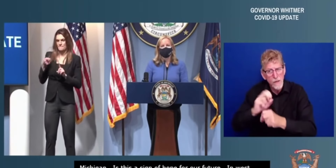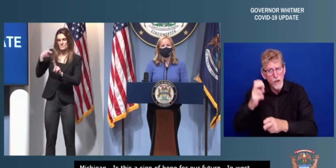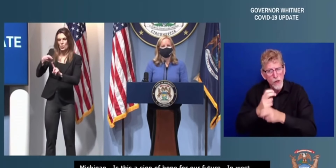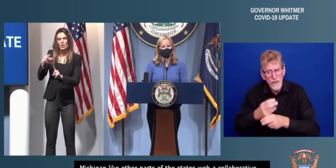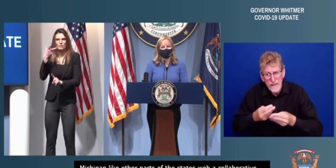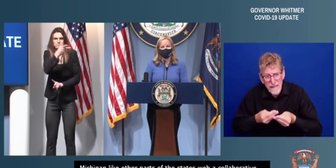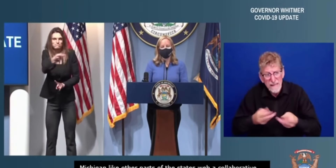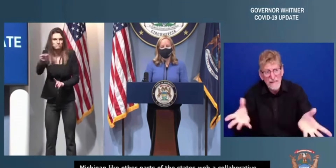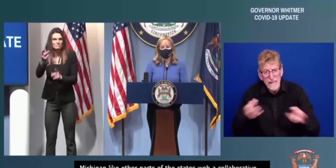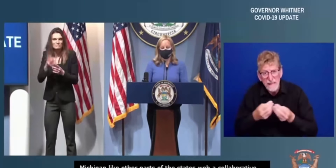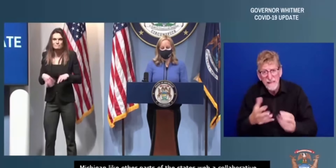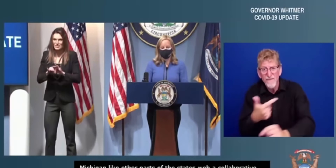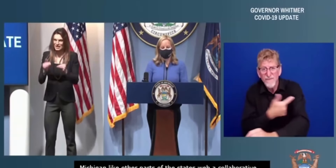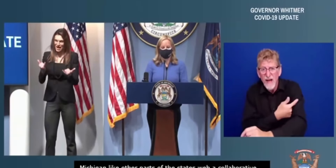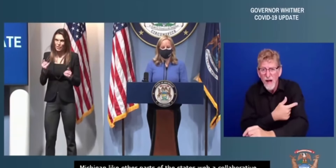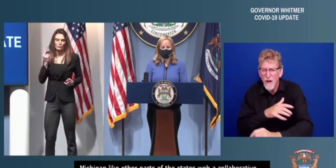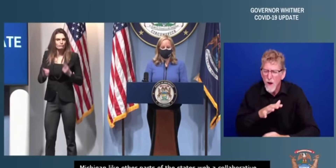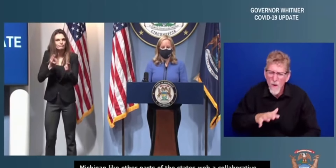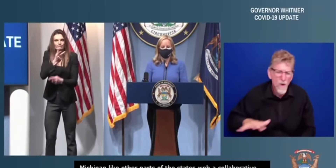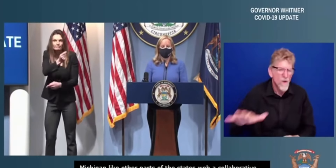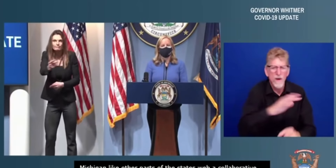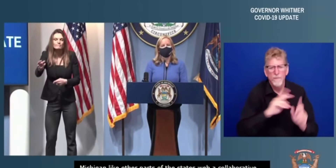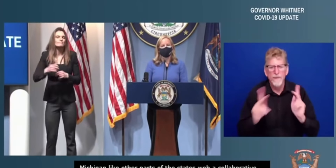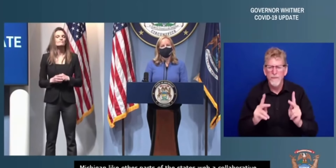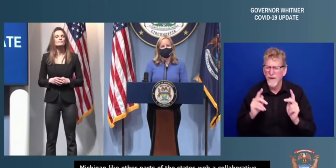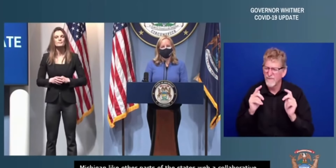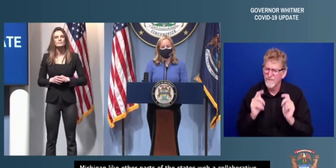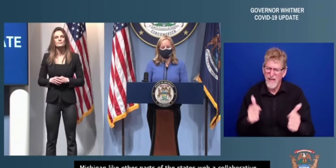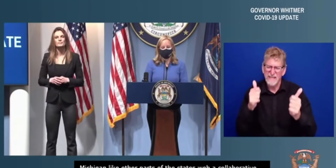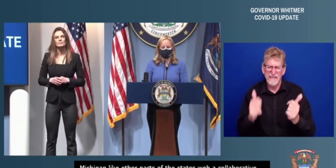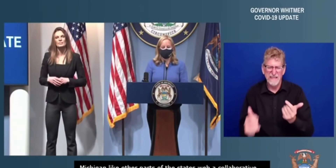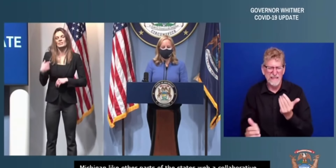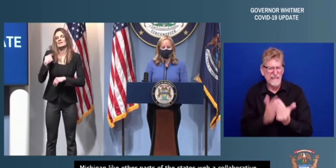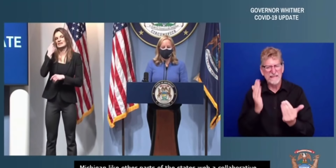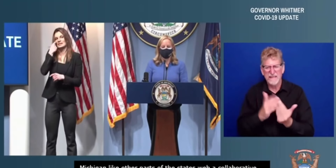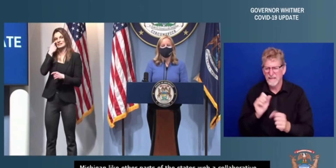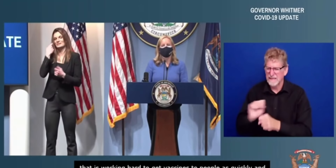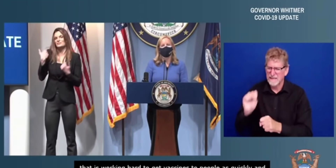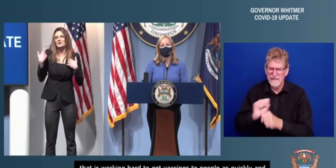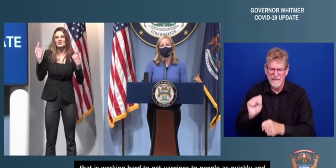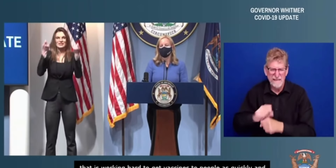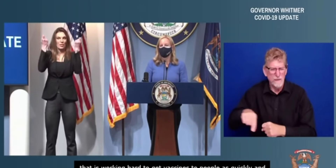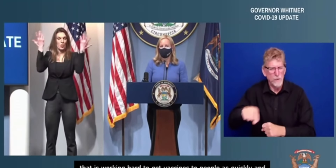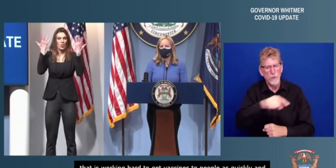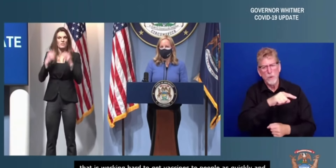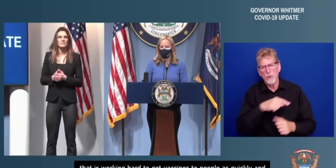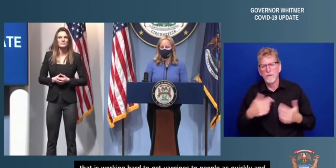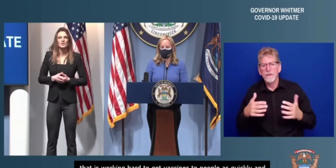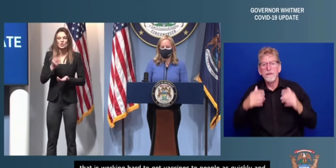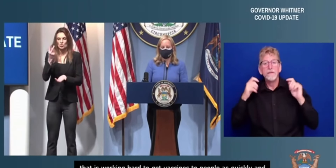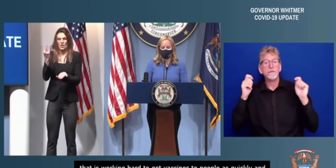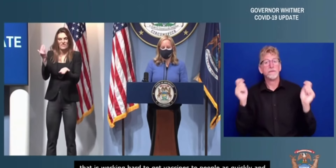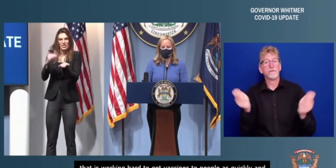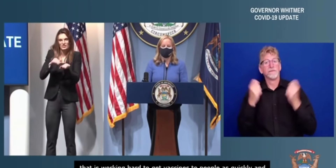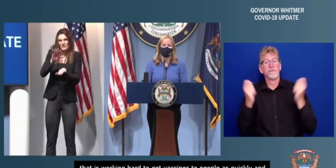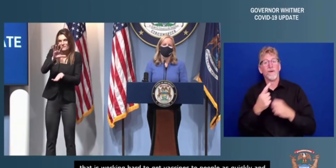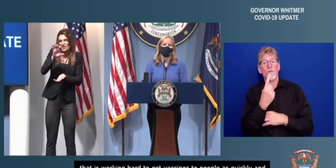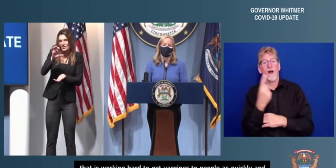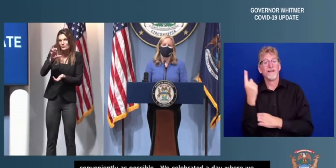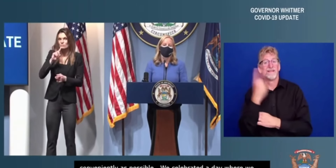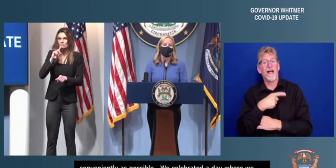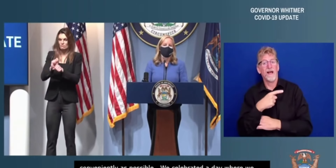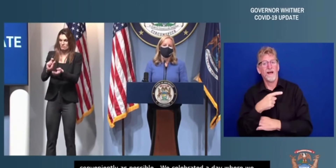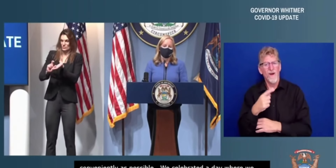and conveniently as possible. We recently celebrated a day where we gave more than 12,500